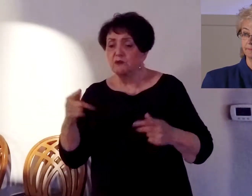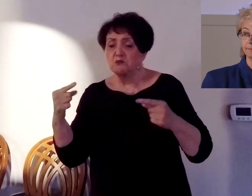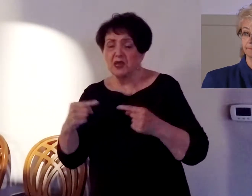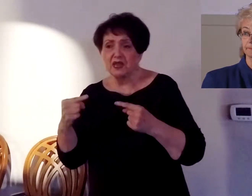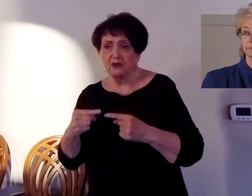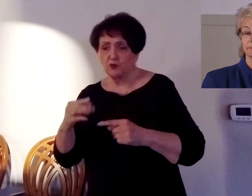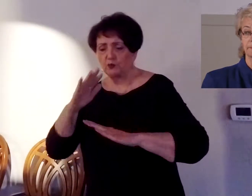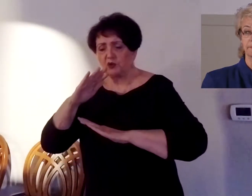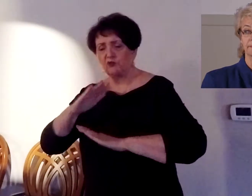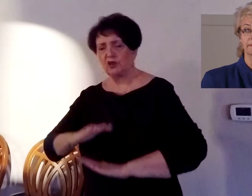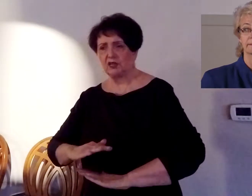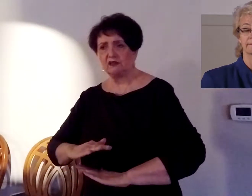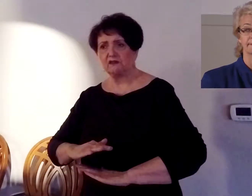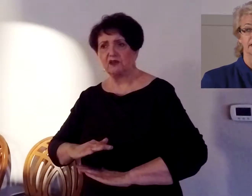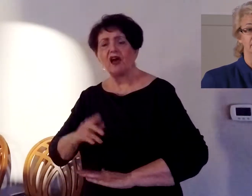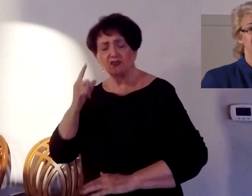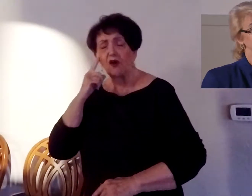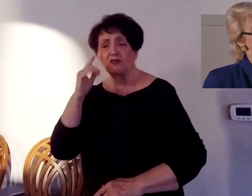experiencing.